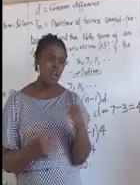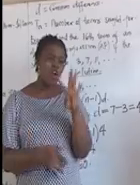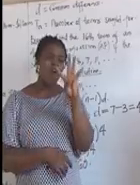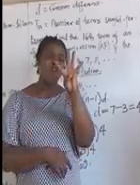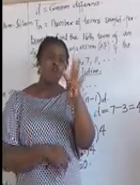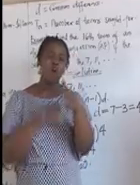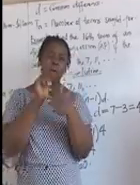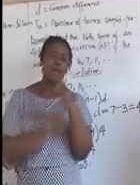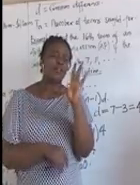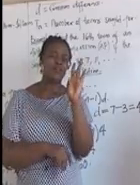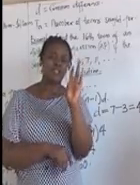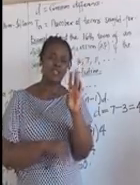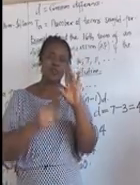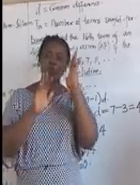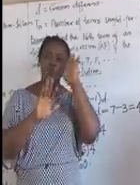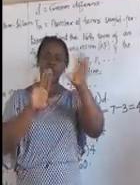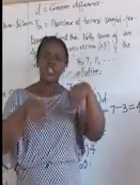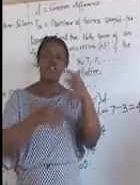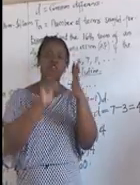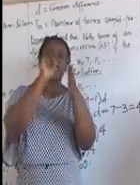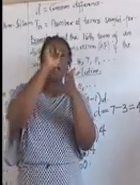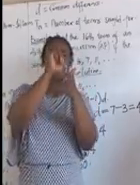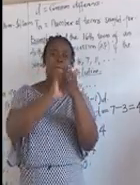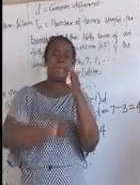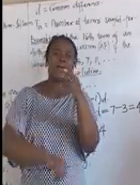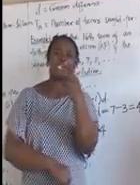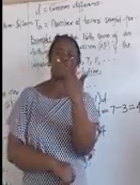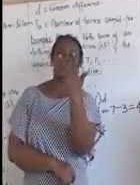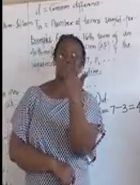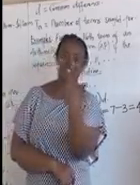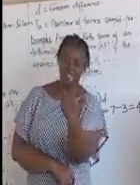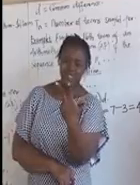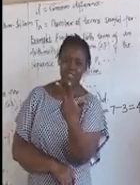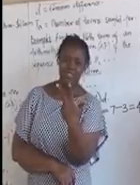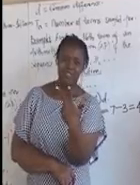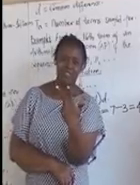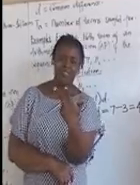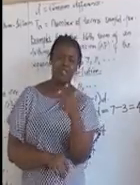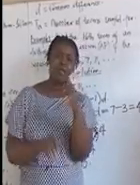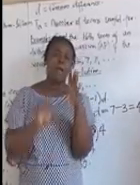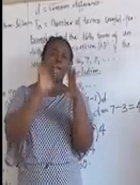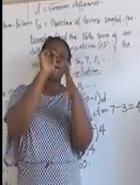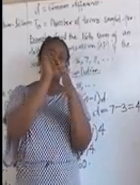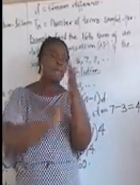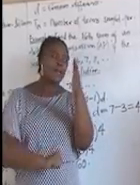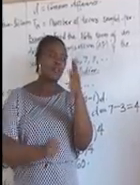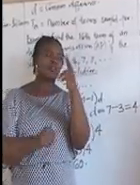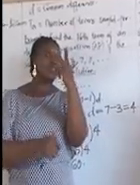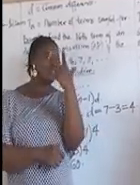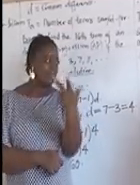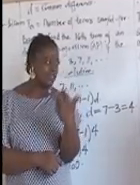minus 7 will give us minus 3. I know some of you wonder, why not